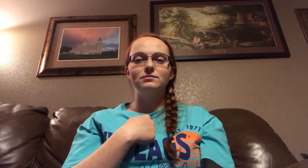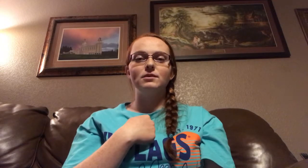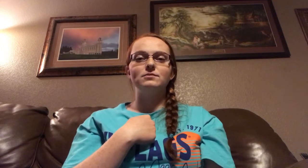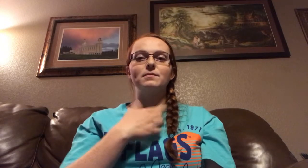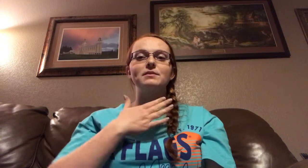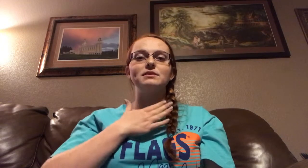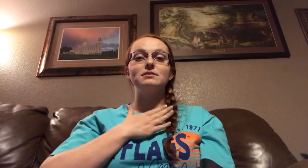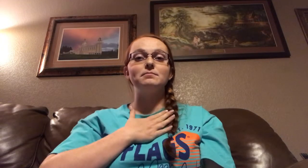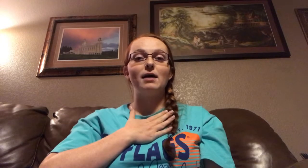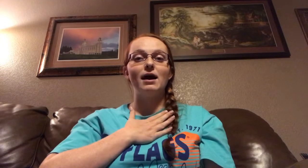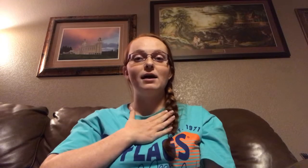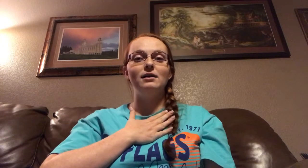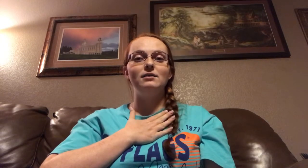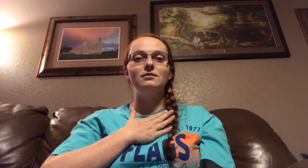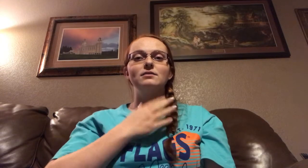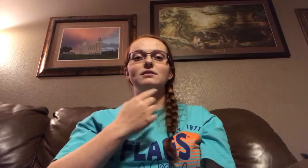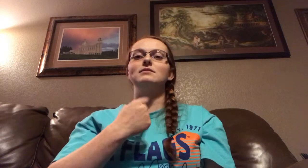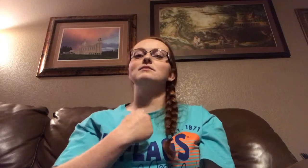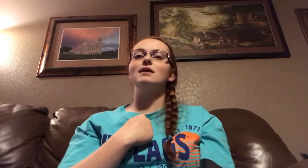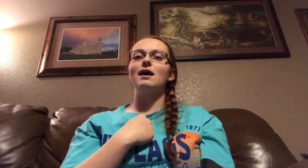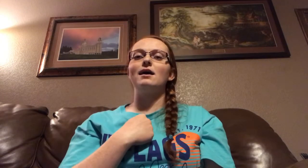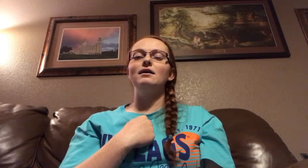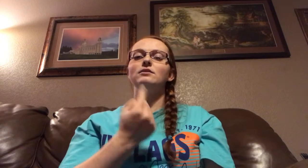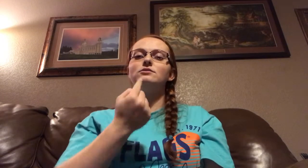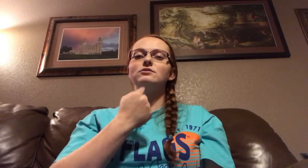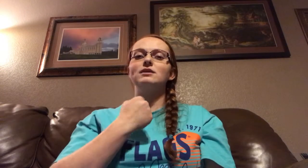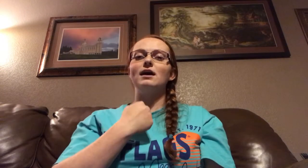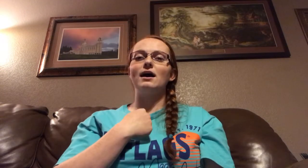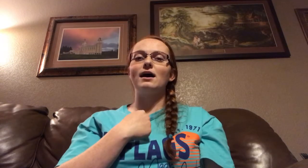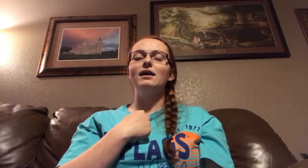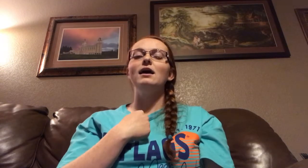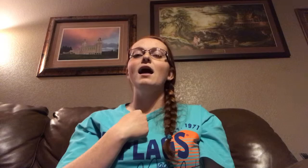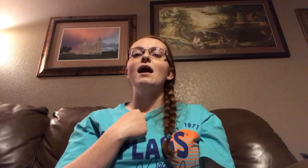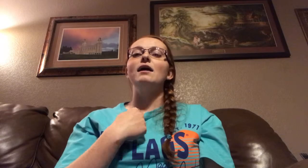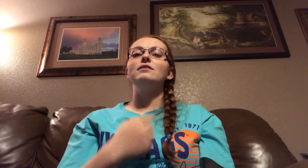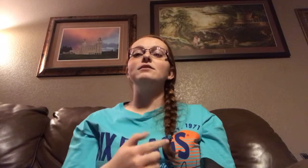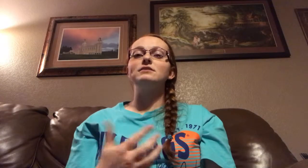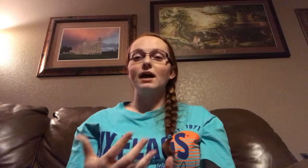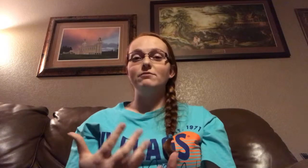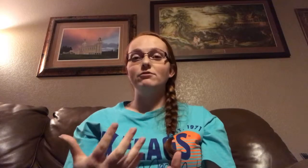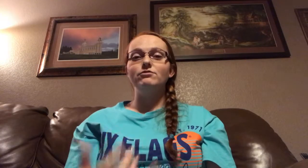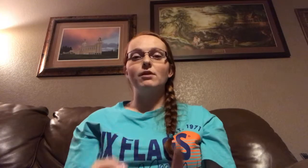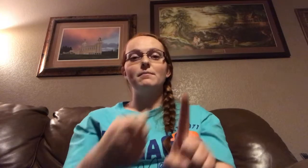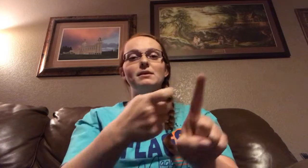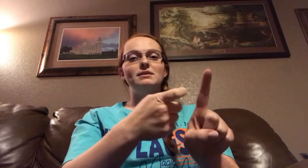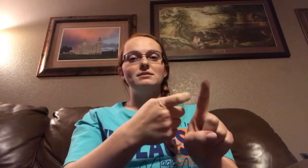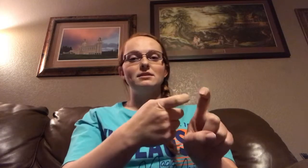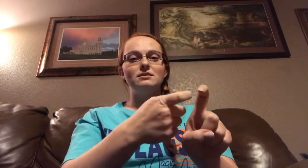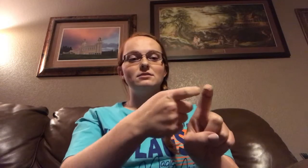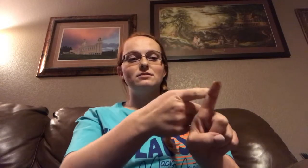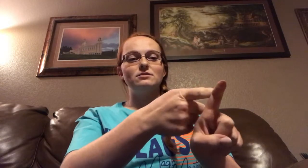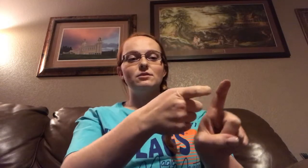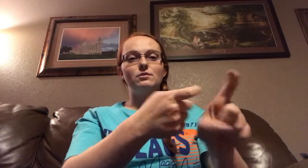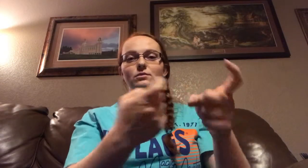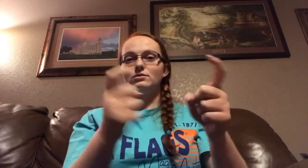because remember this is my, this is I, so you'd say I, and the sign for from is this. So